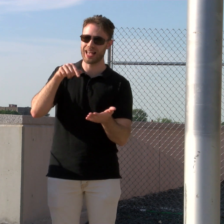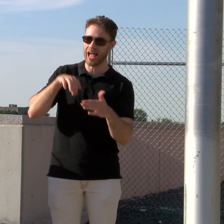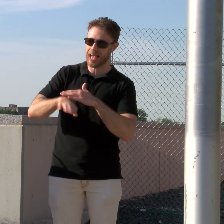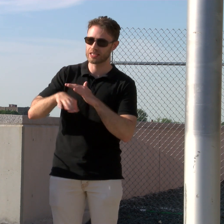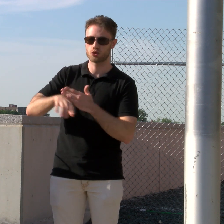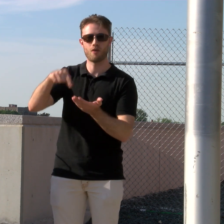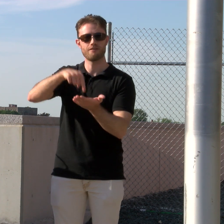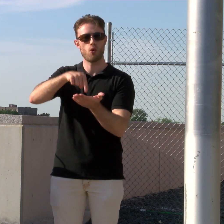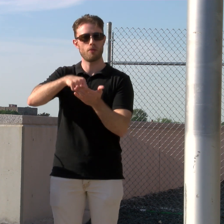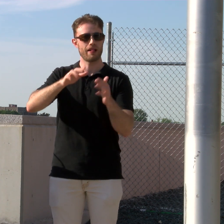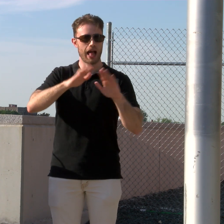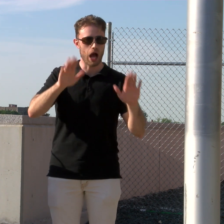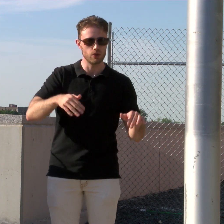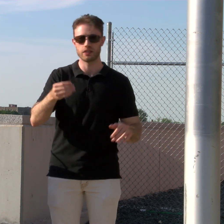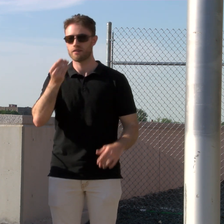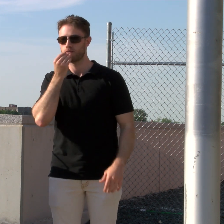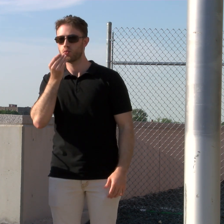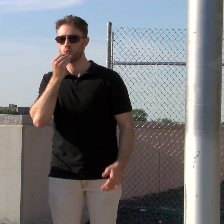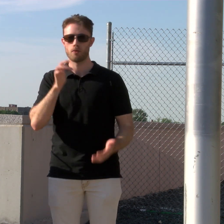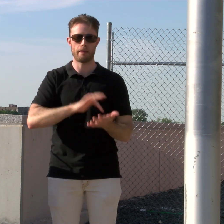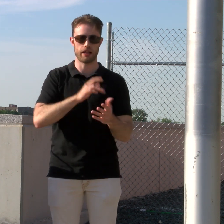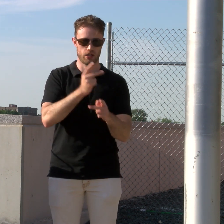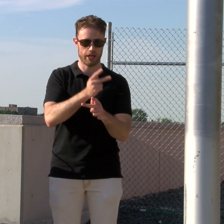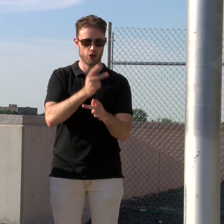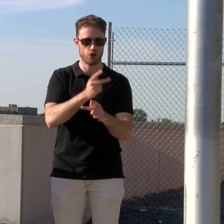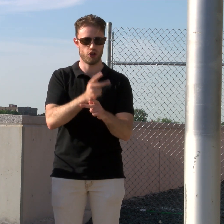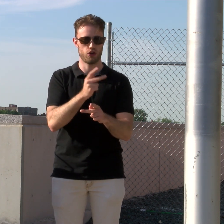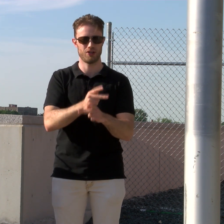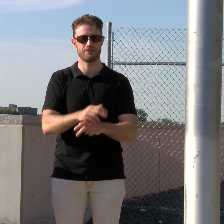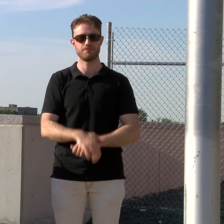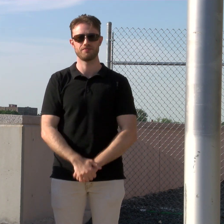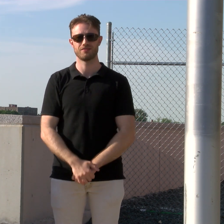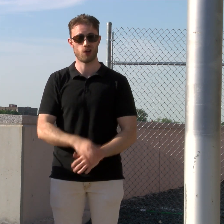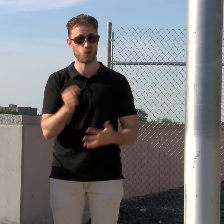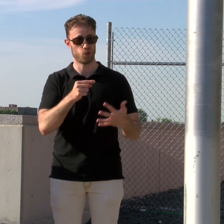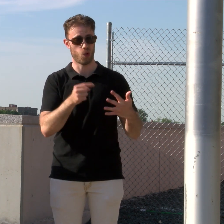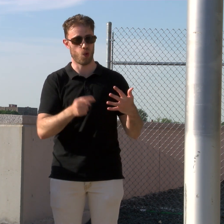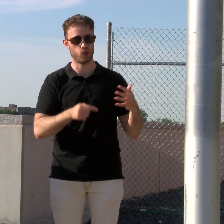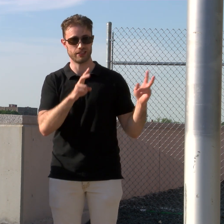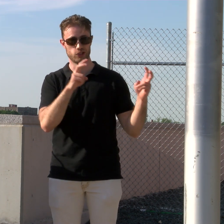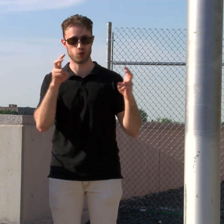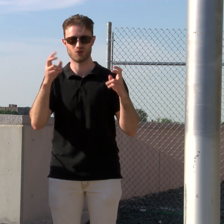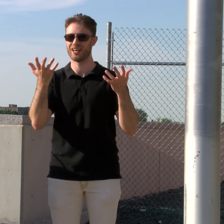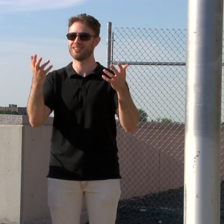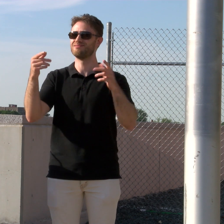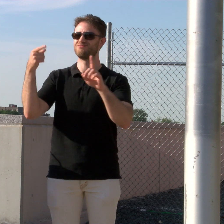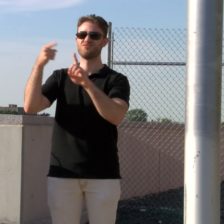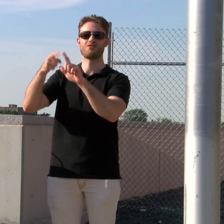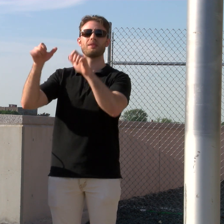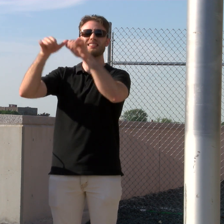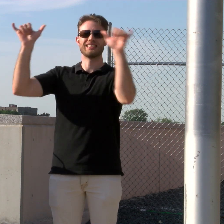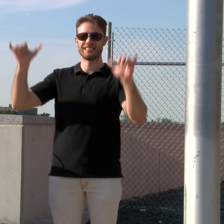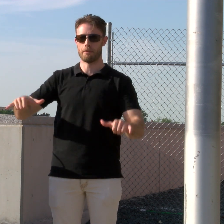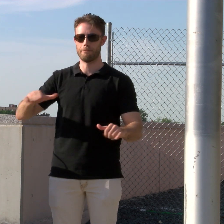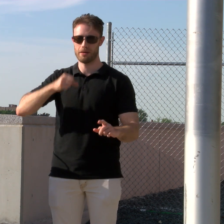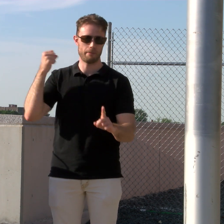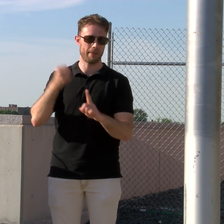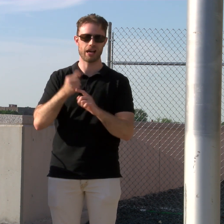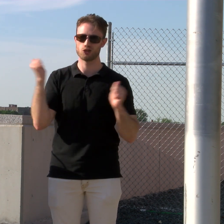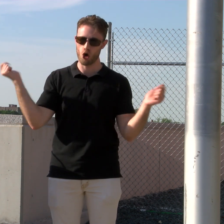housing, to food, to medical care. These issues are systemic. They impact all of